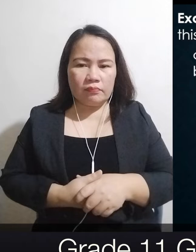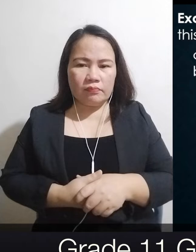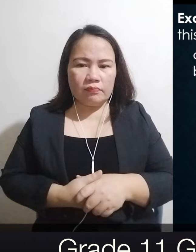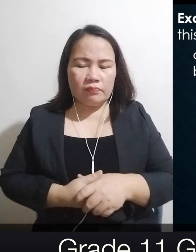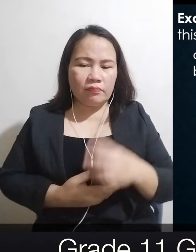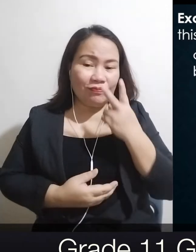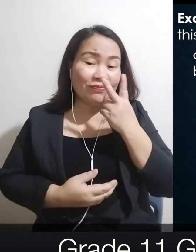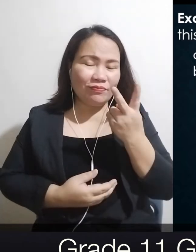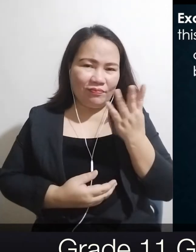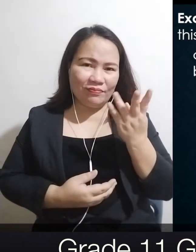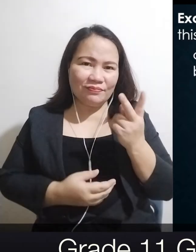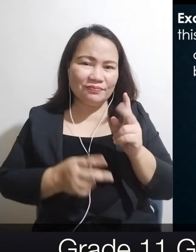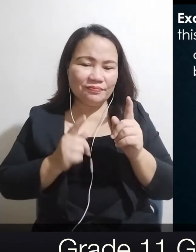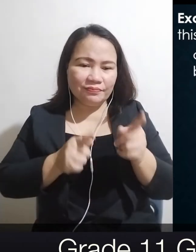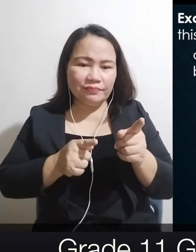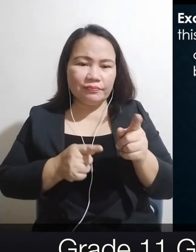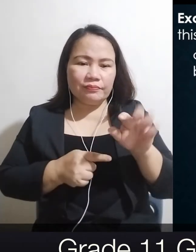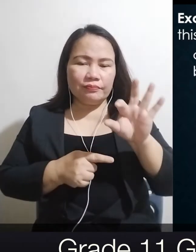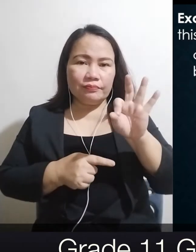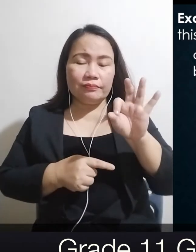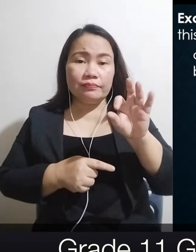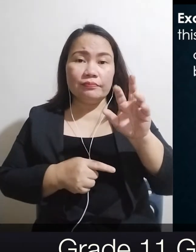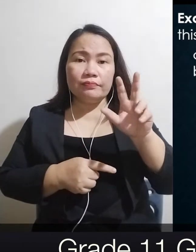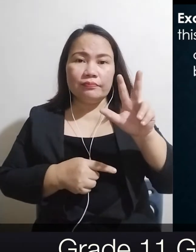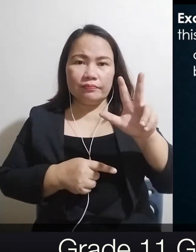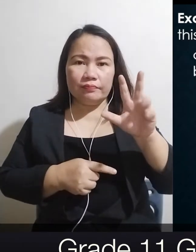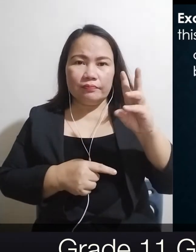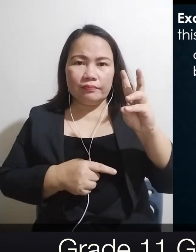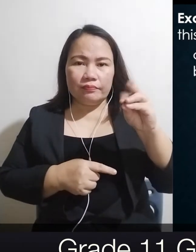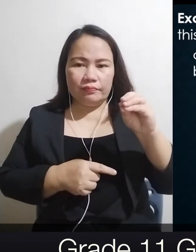answer kung tama. Okay, the answer is